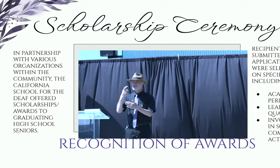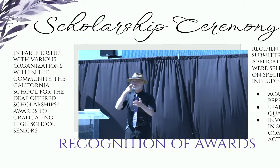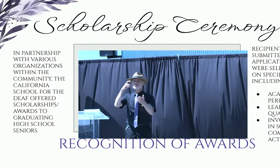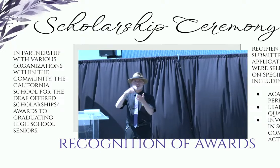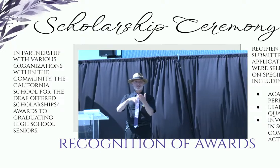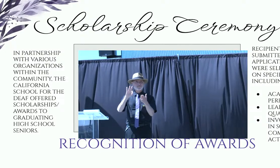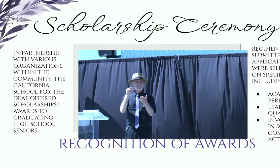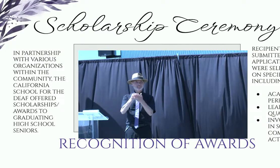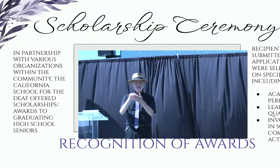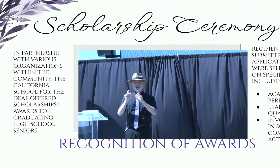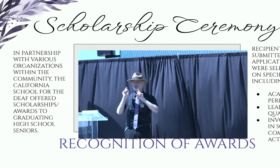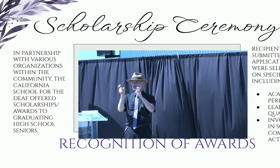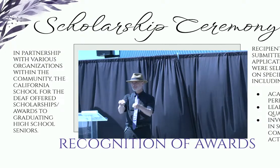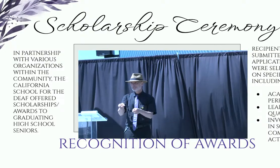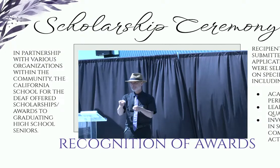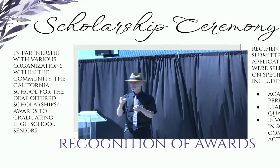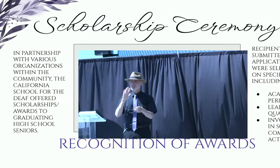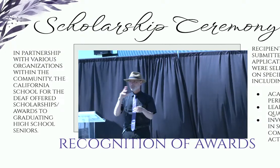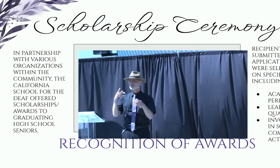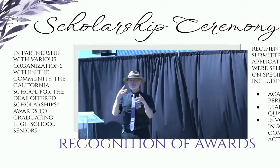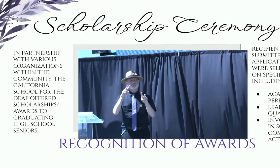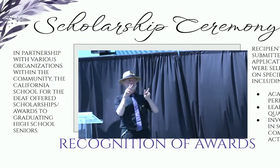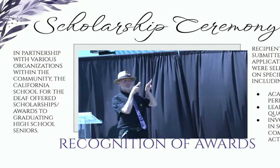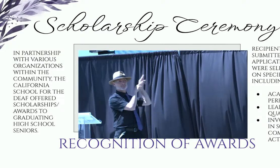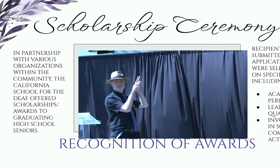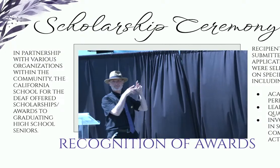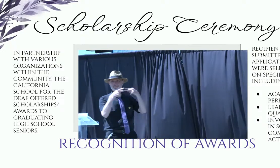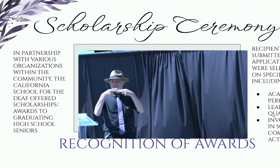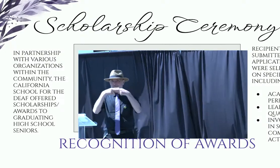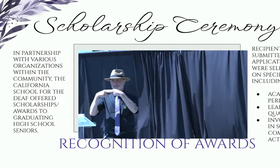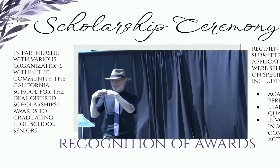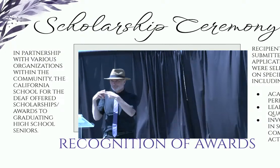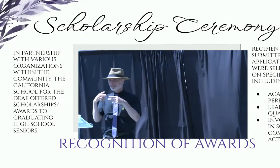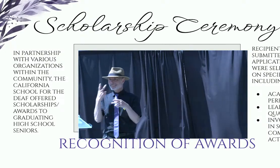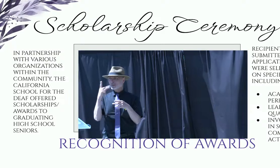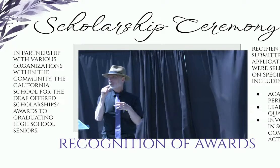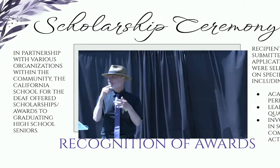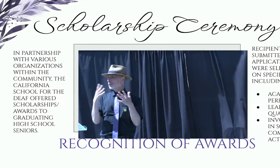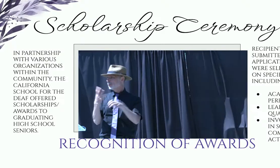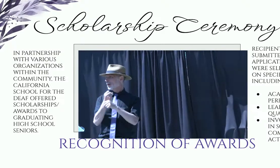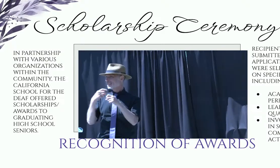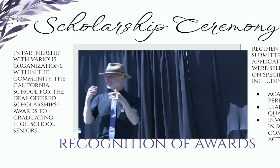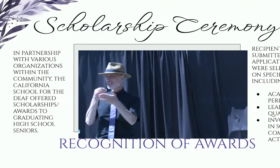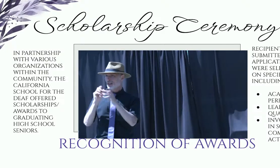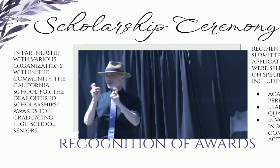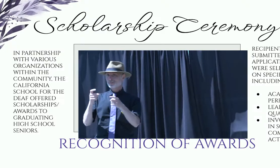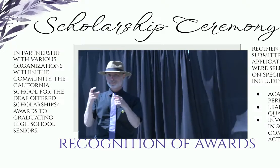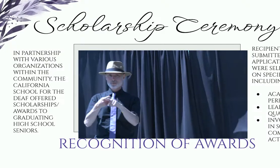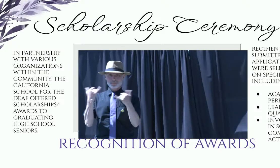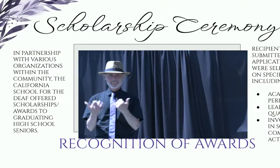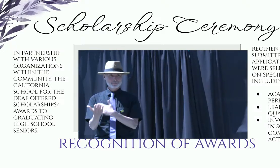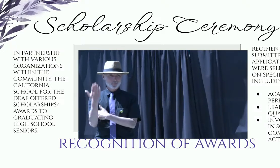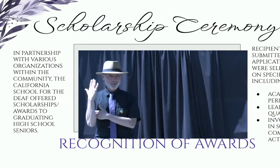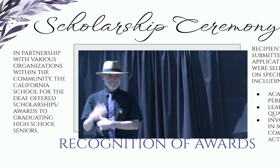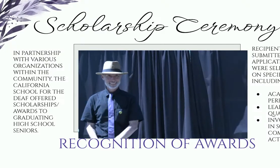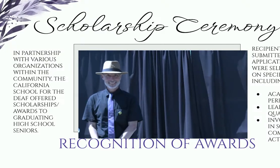Next, we're going to show you what we did this morning. It was the scholarship ceremony, and we'll project up here on the screen